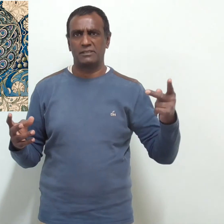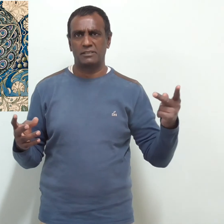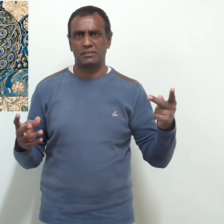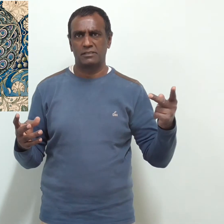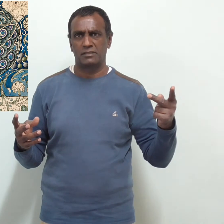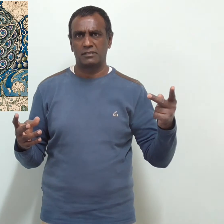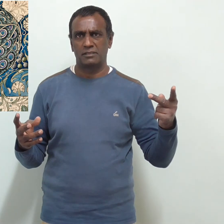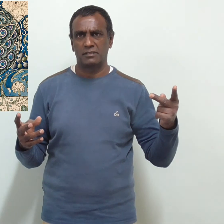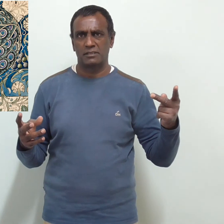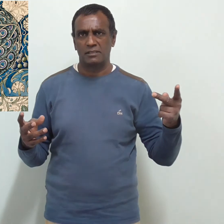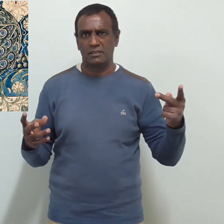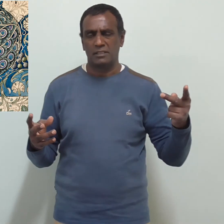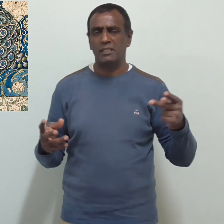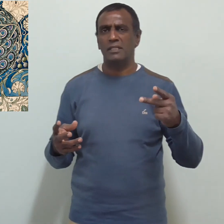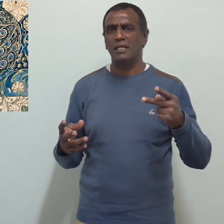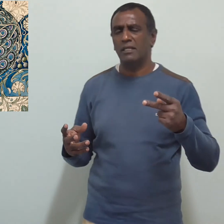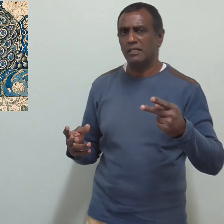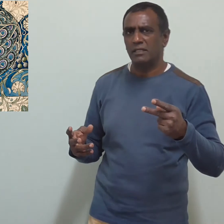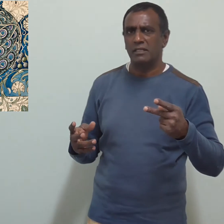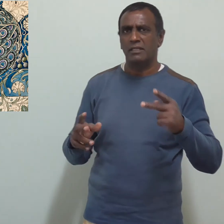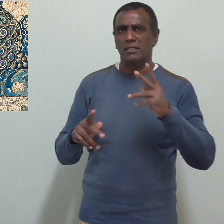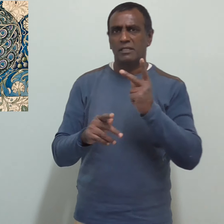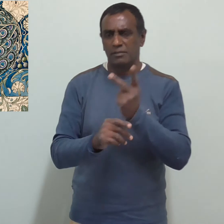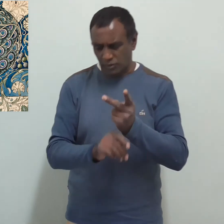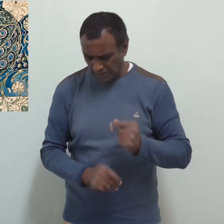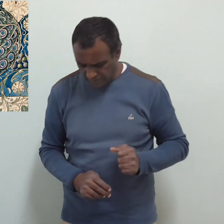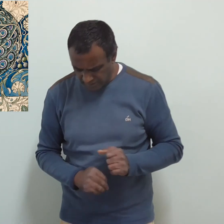patterns in their products.